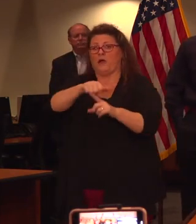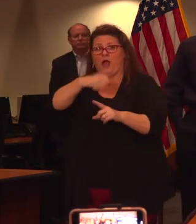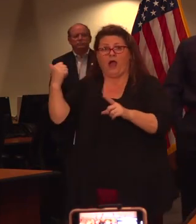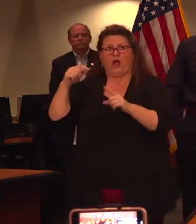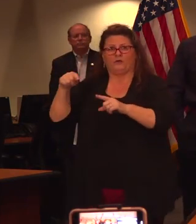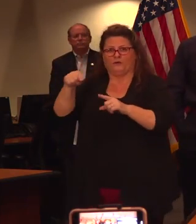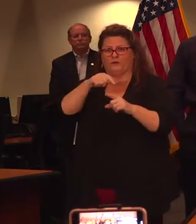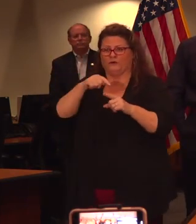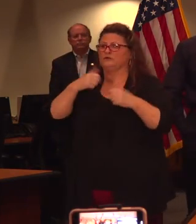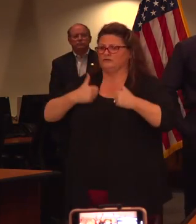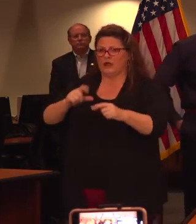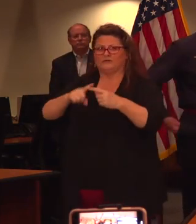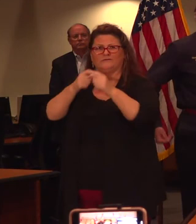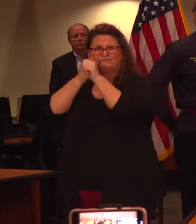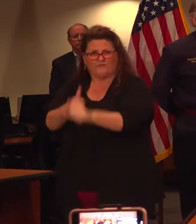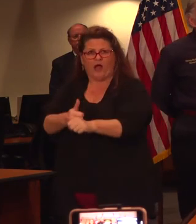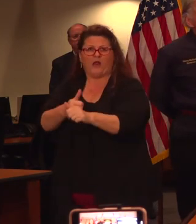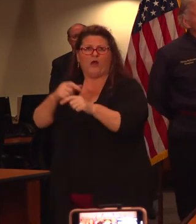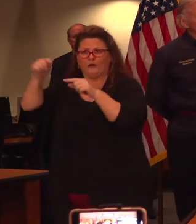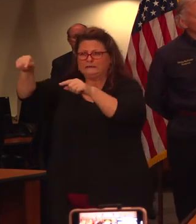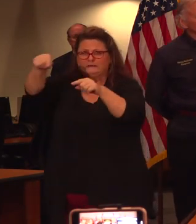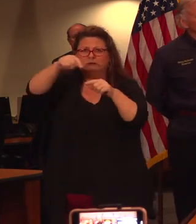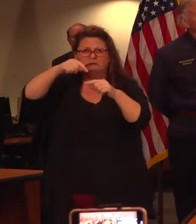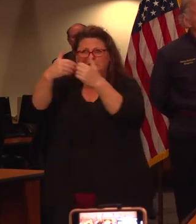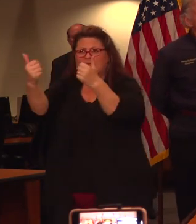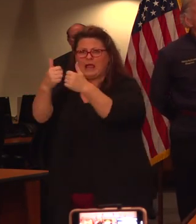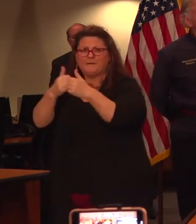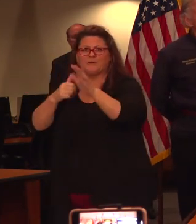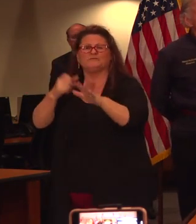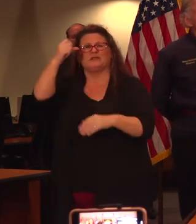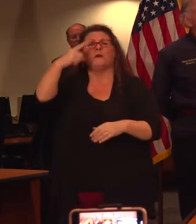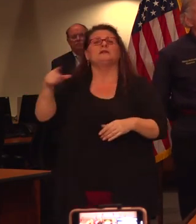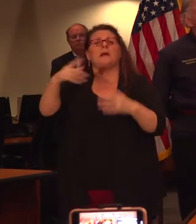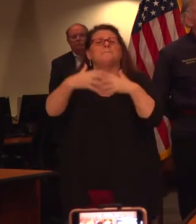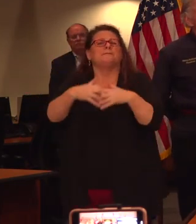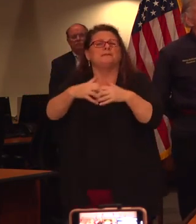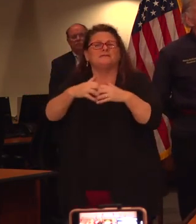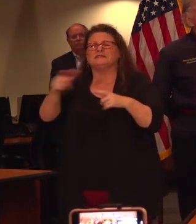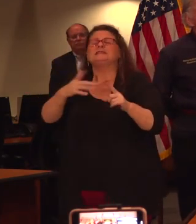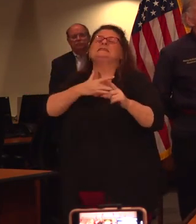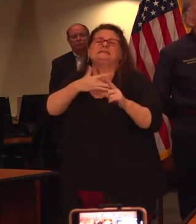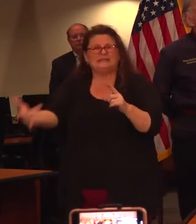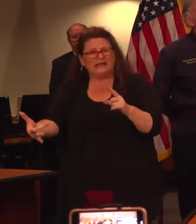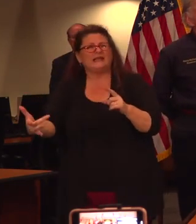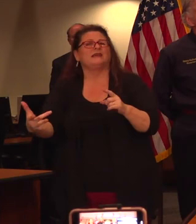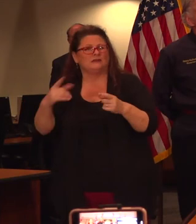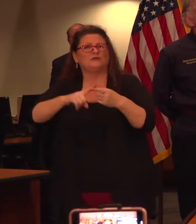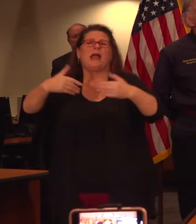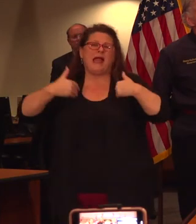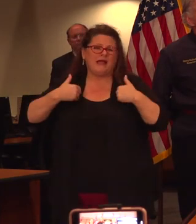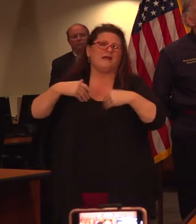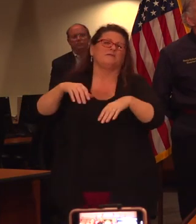in order to give distance. Manufacturing plants are used to dealing in a hazardous environment. They work with PPE. A lot of people